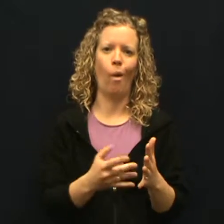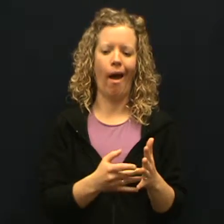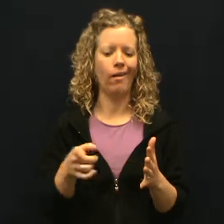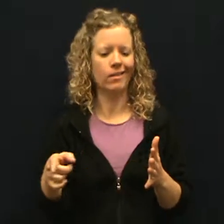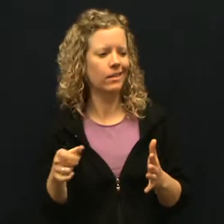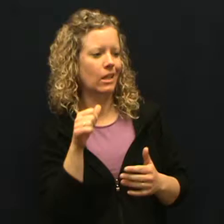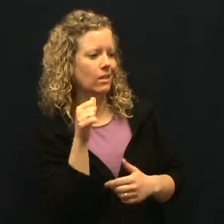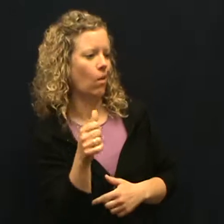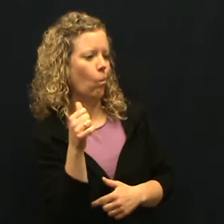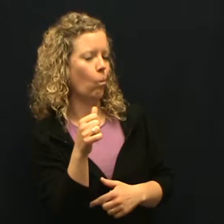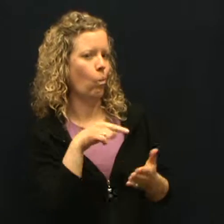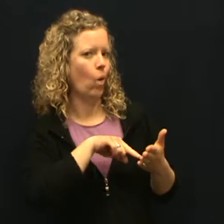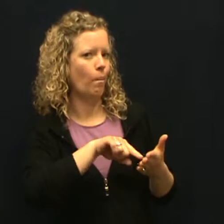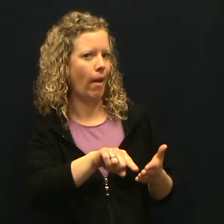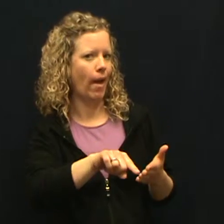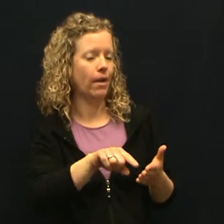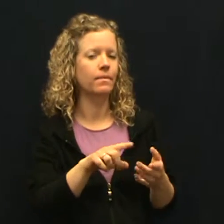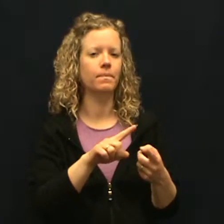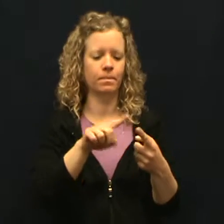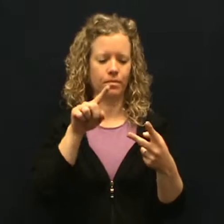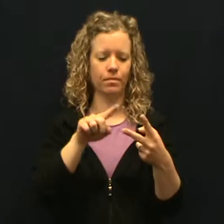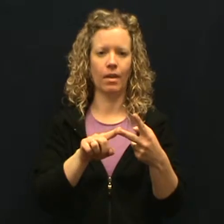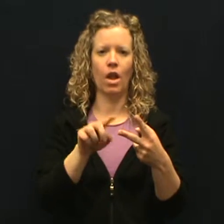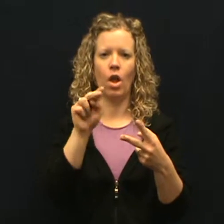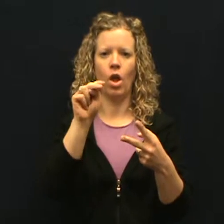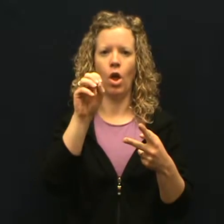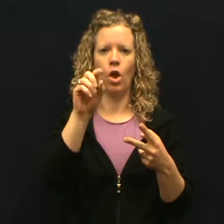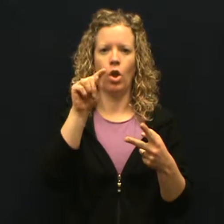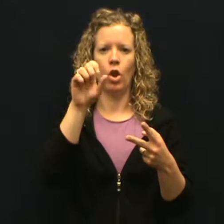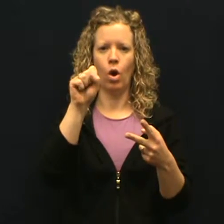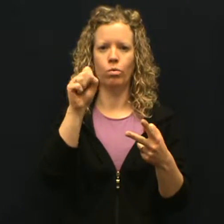we're going to look at notes receivable, which is when you extend credit